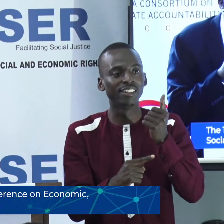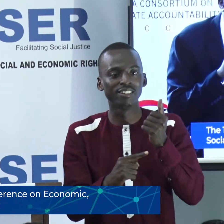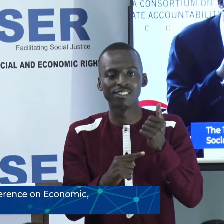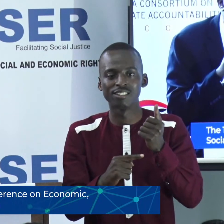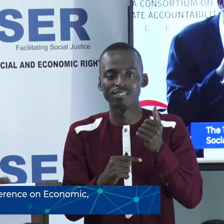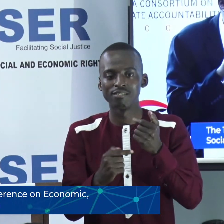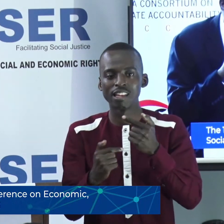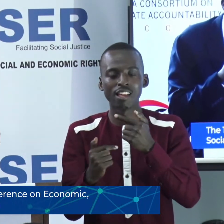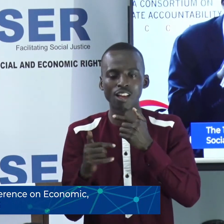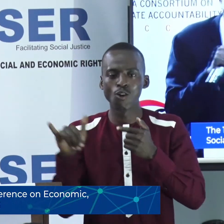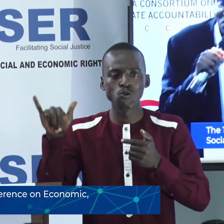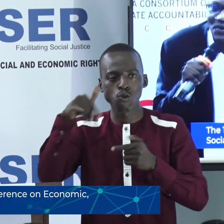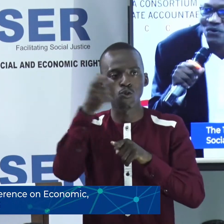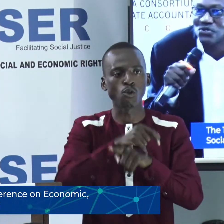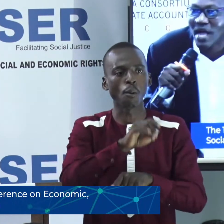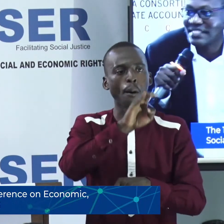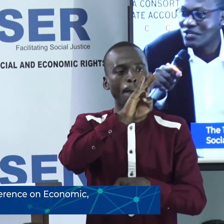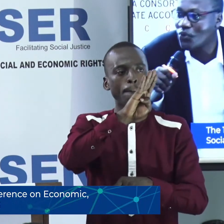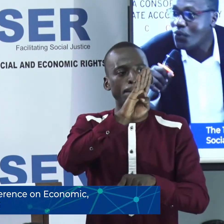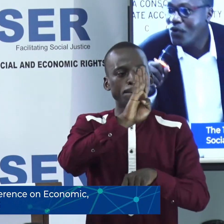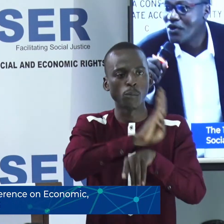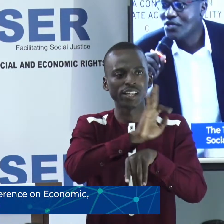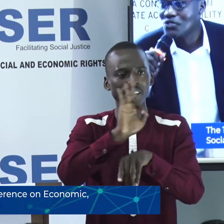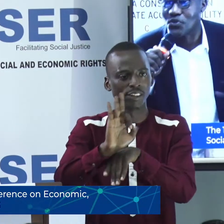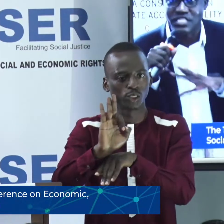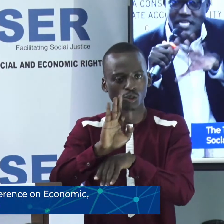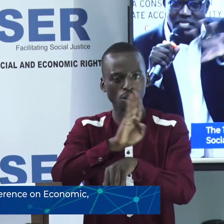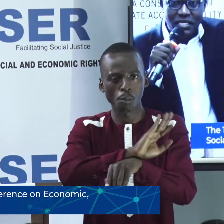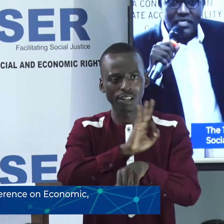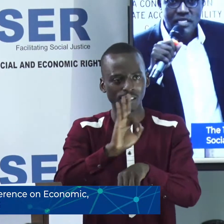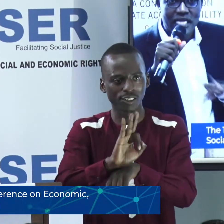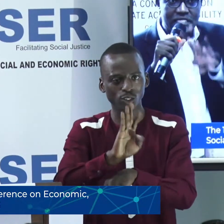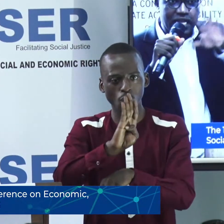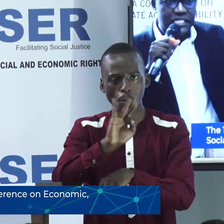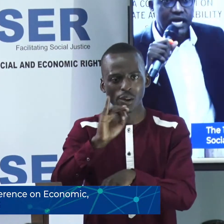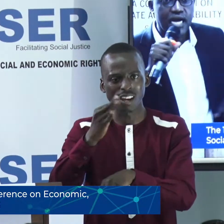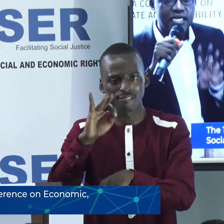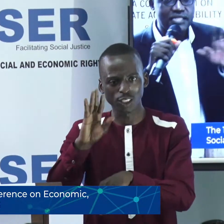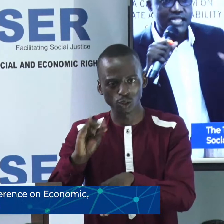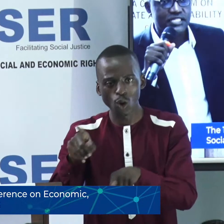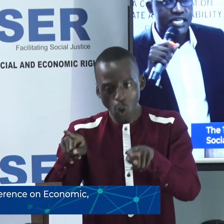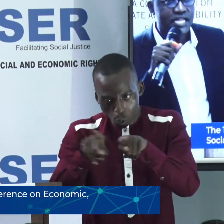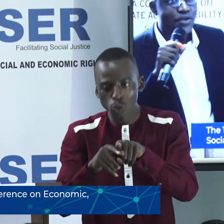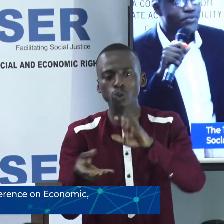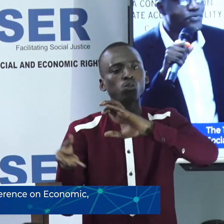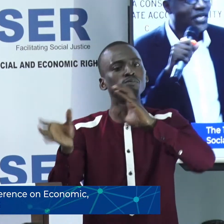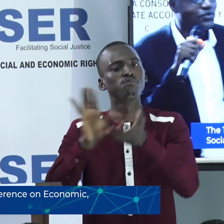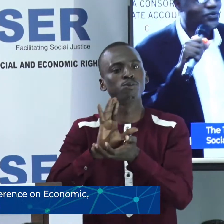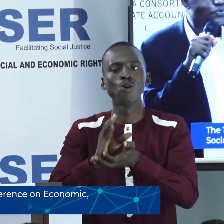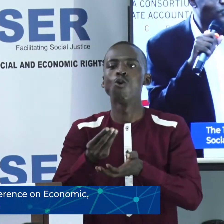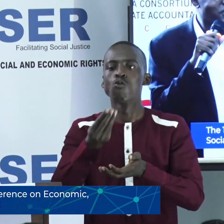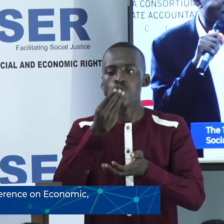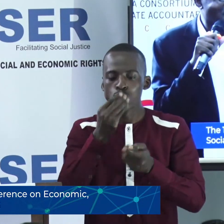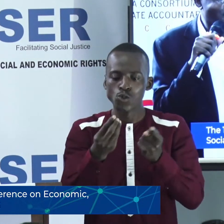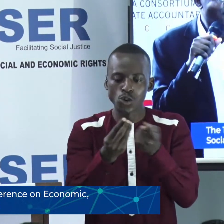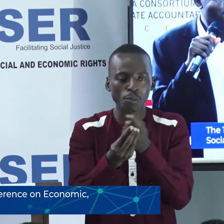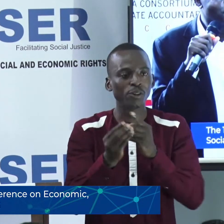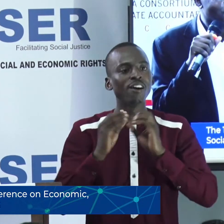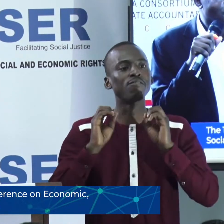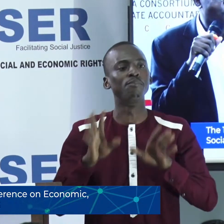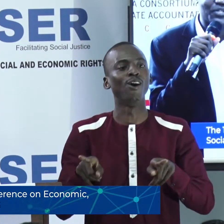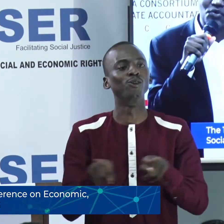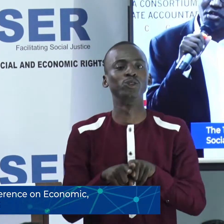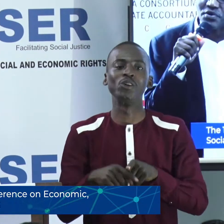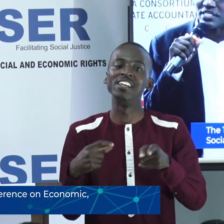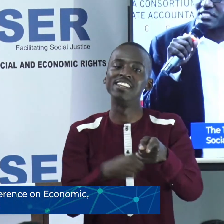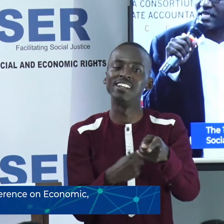Burkina Faso. Burkina Faso also had the coup. So you see, that chain, I don't know what we would lose here.